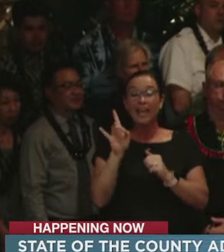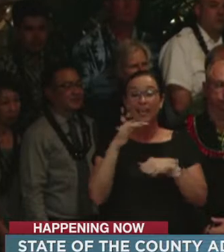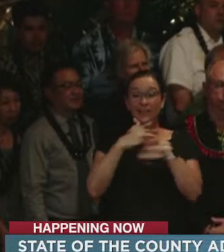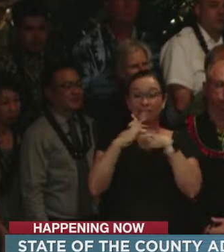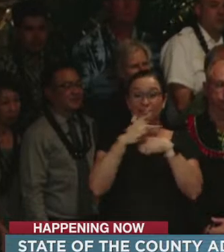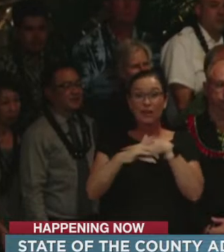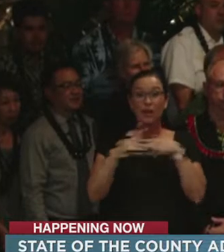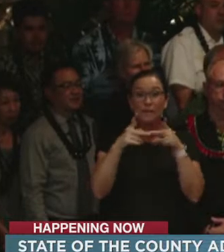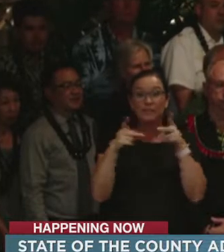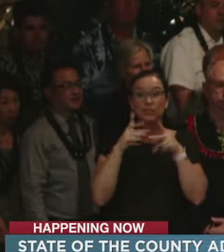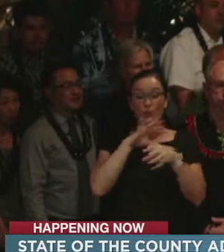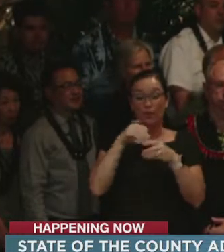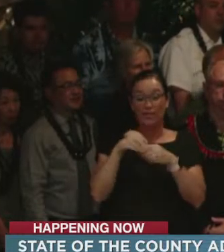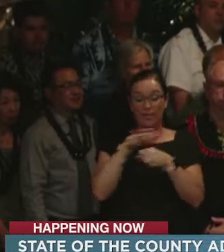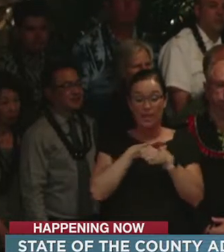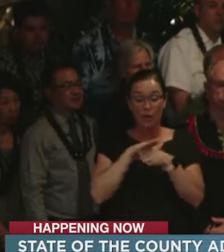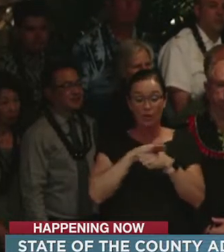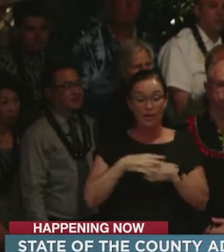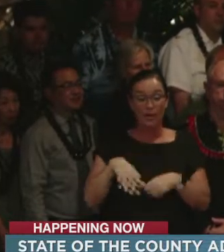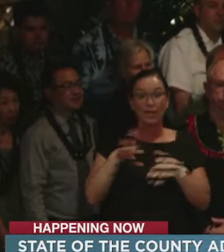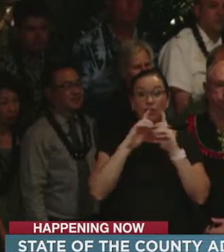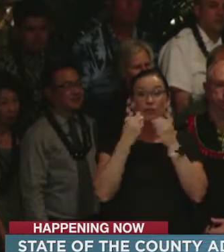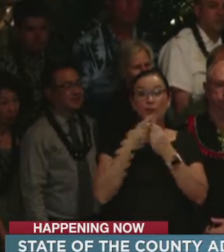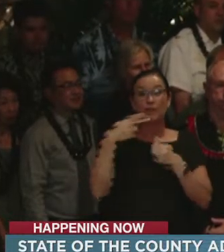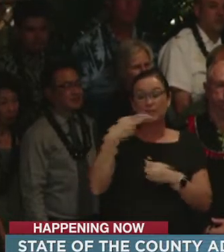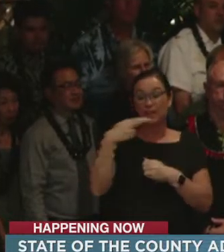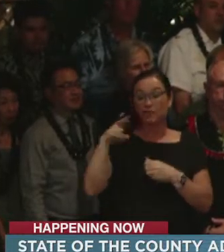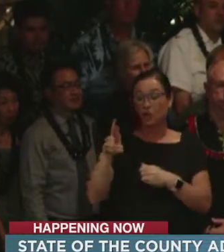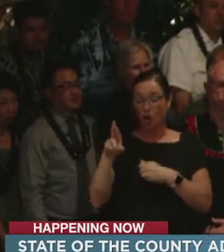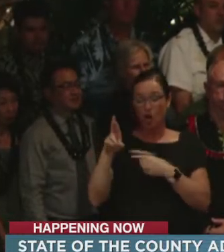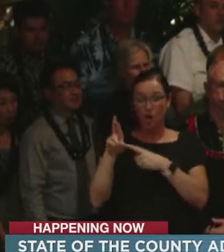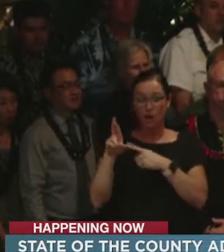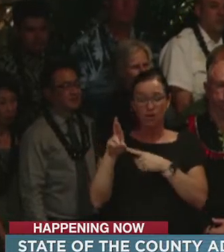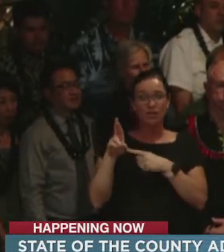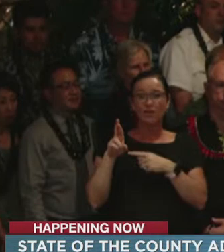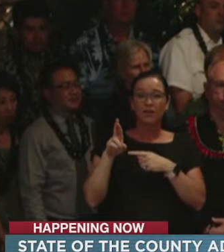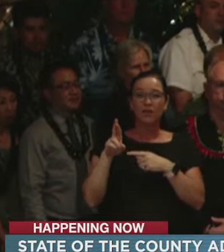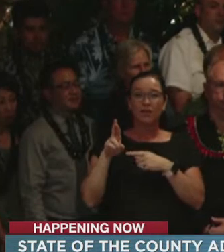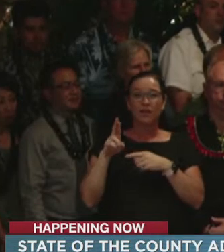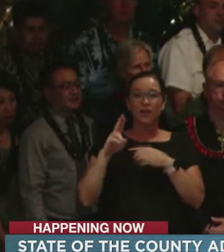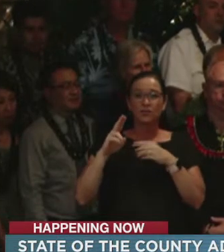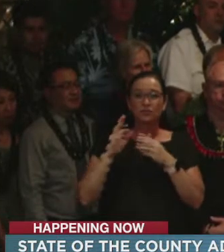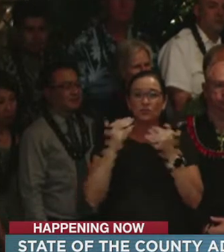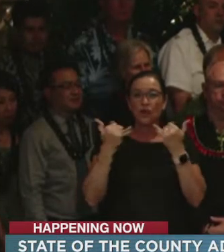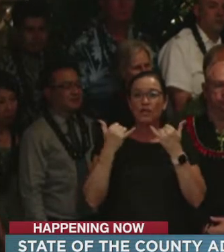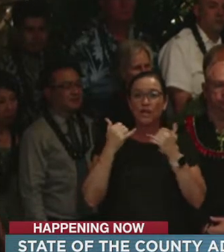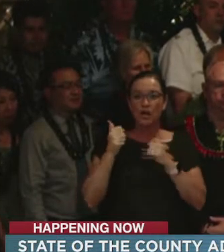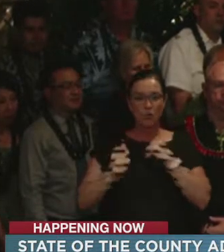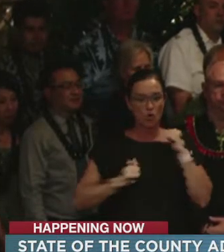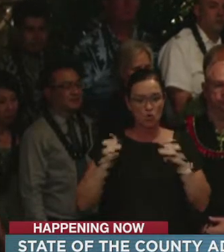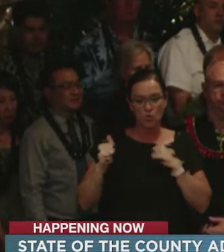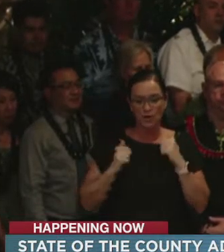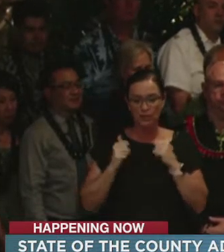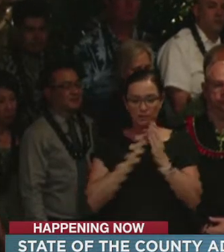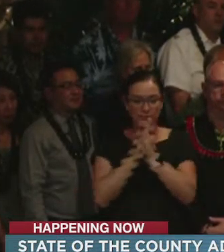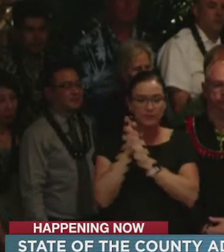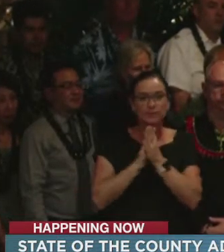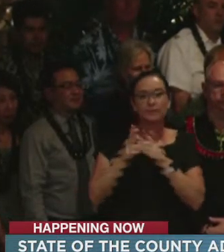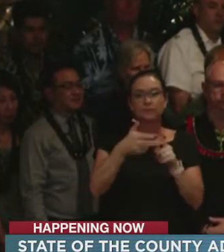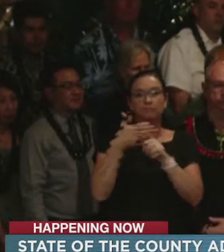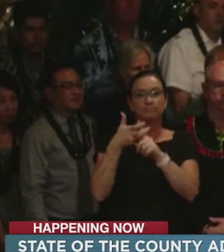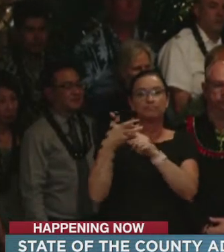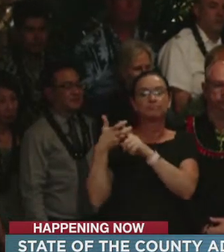county, our Department of Human Resources, led by Waylon Lipidino, has begun an aggressive recruitment campaign to bolster our county